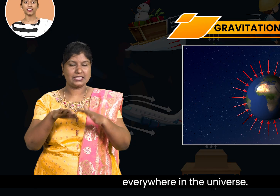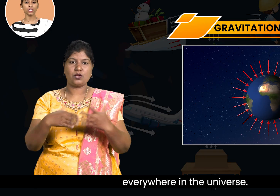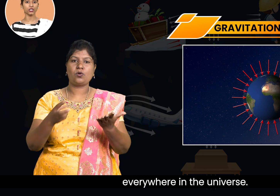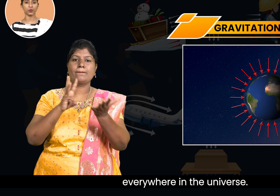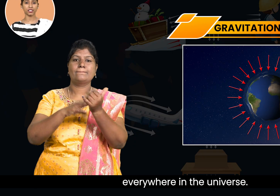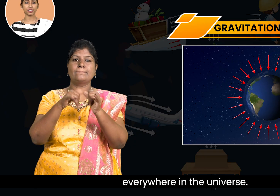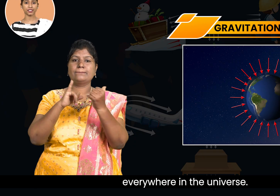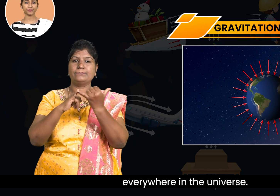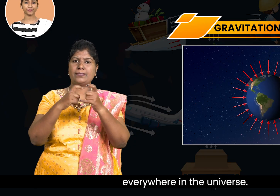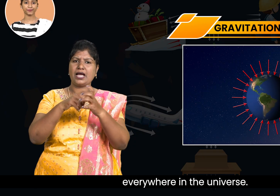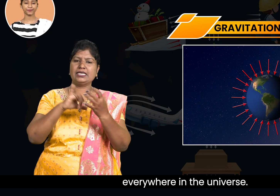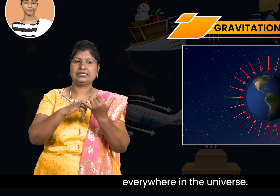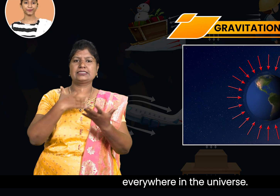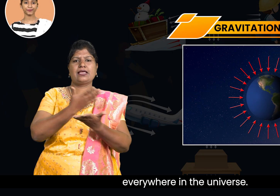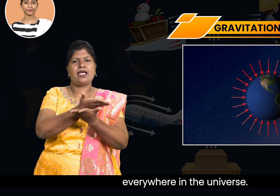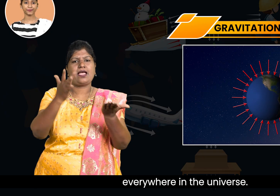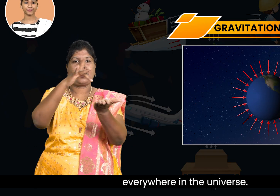everywhere in the universe.